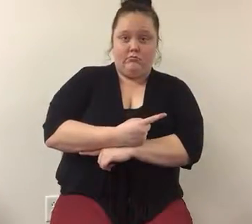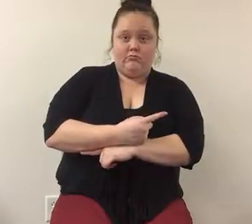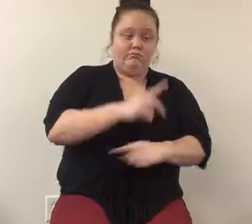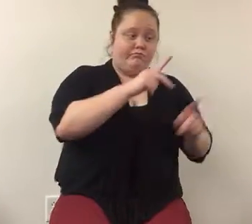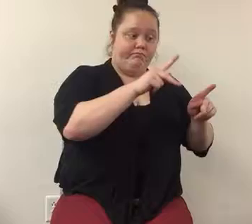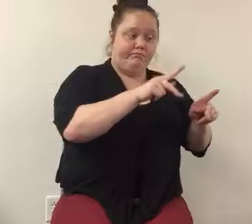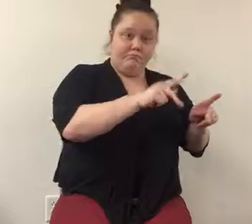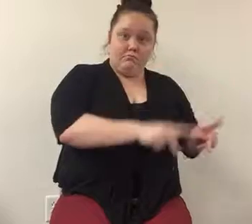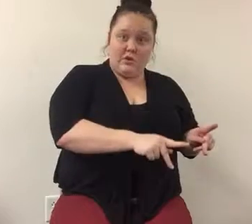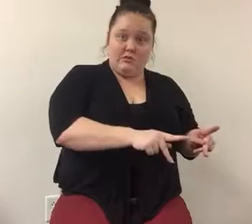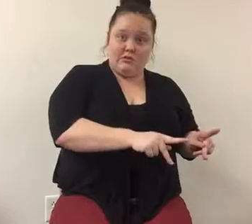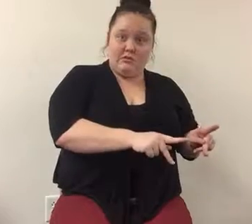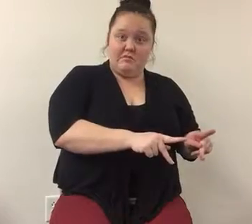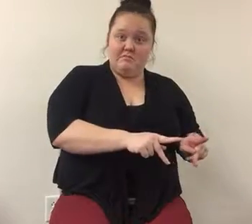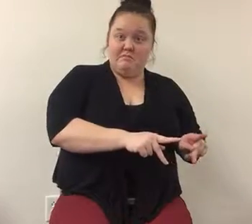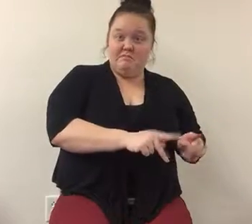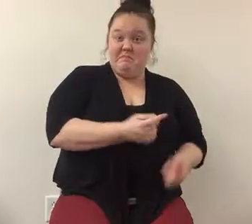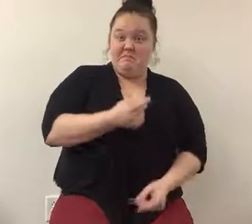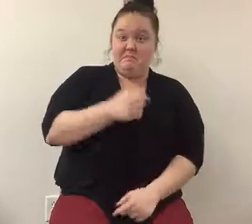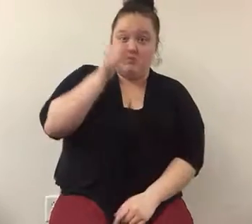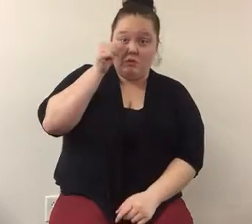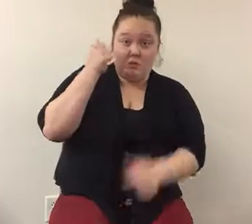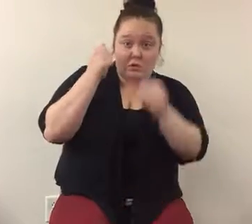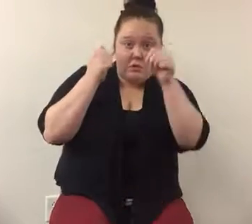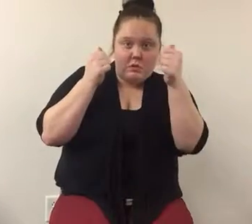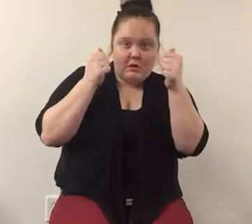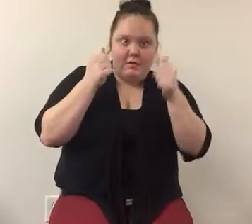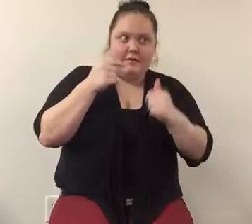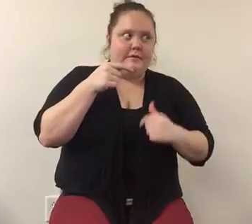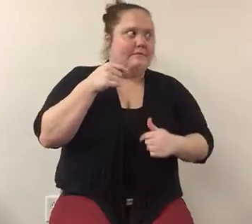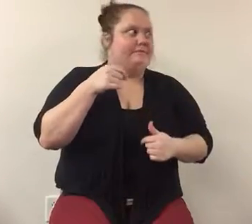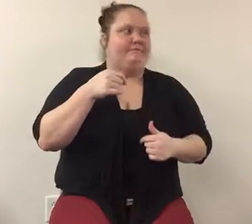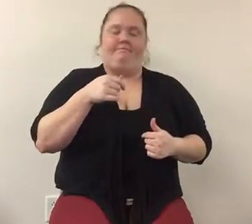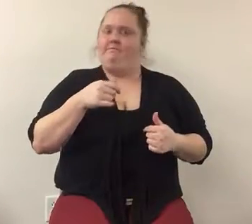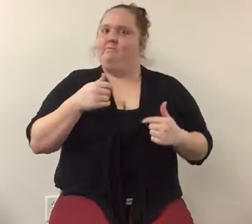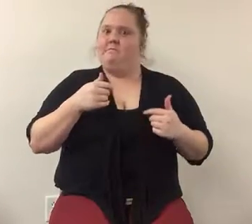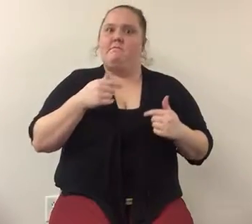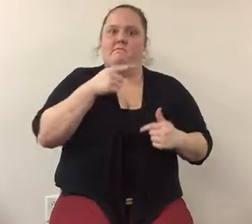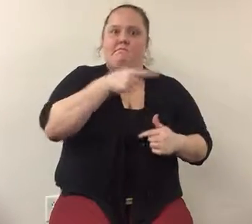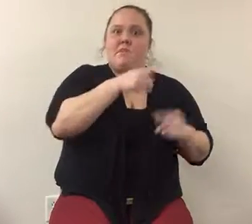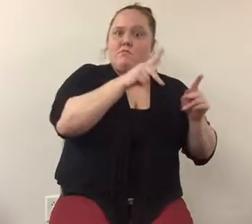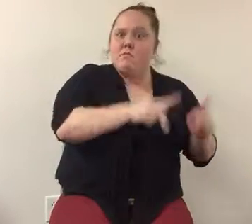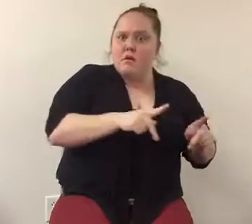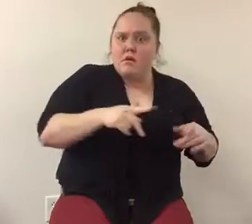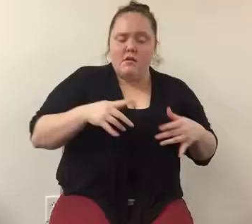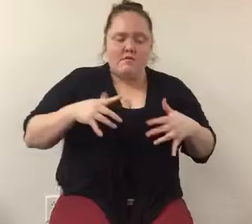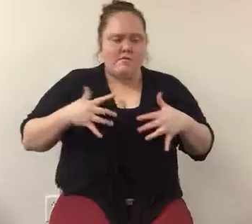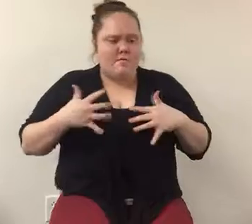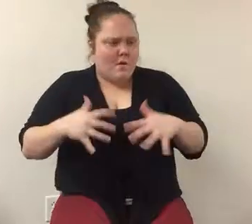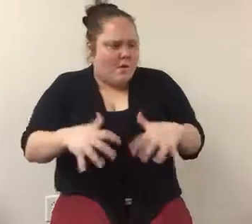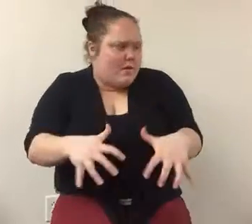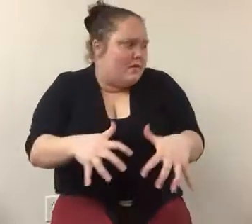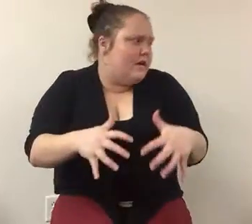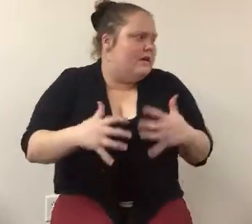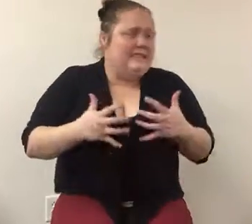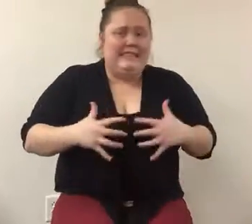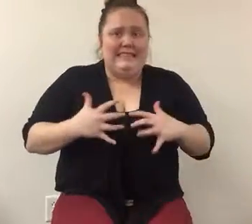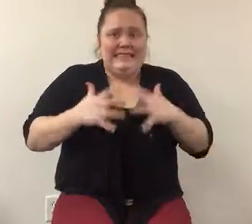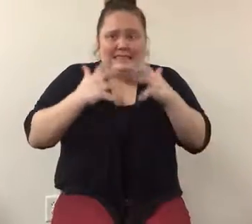it's an anxious day for the patient. They've never had eye surgery before, and they're not really sure what's going to go on. Even though we prep them